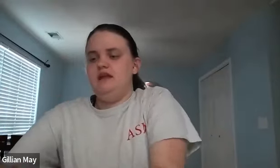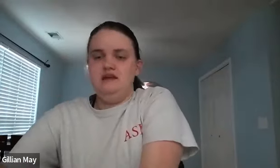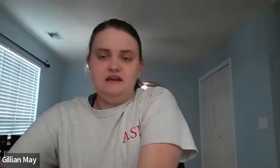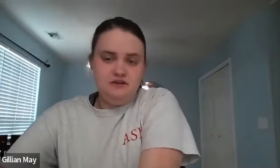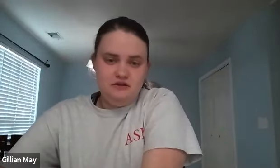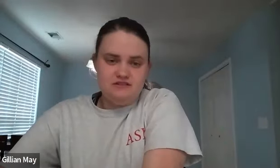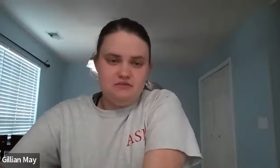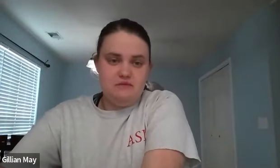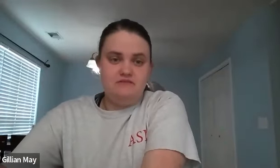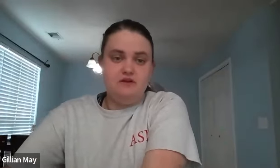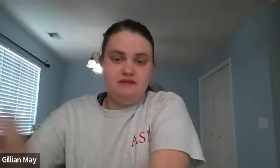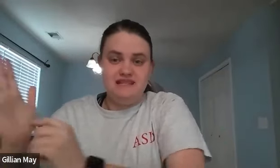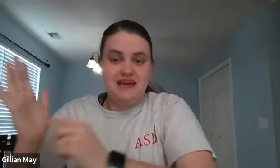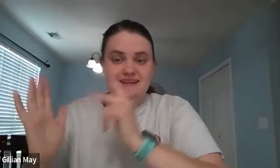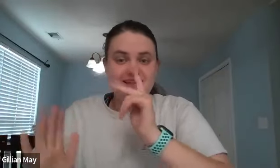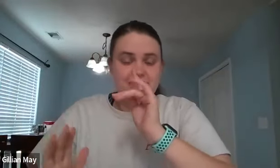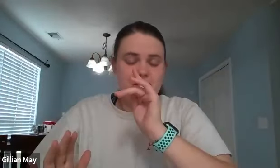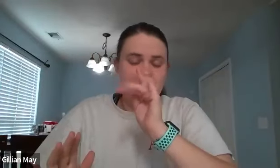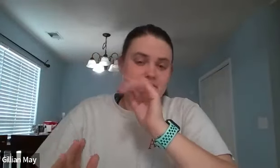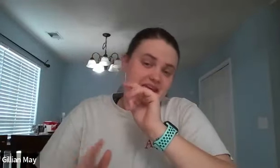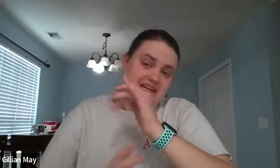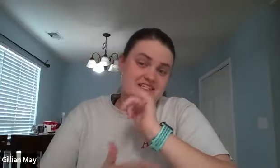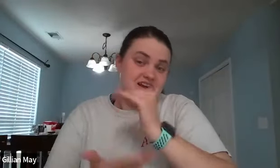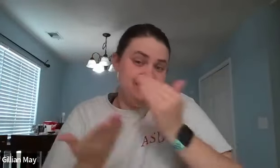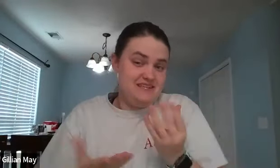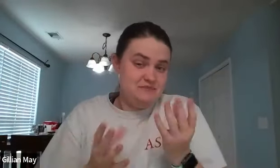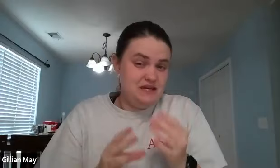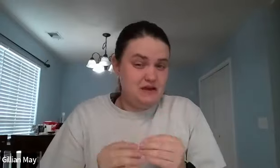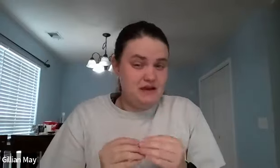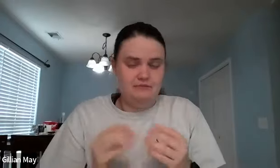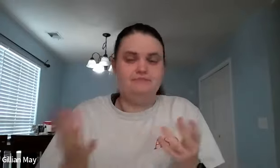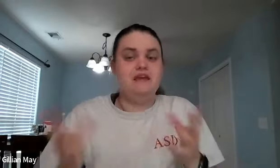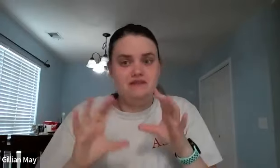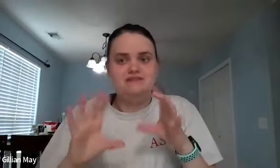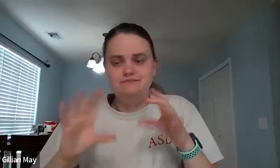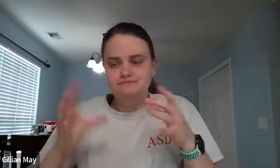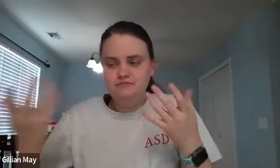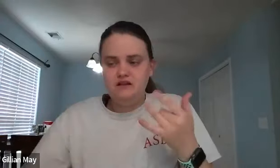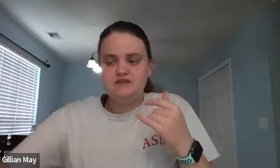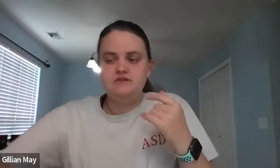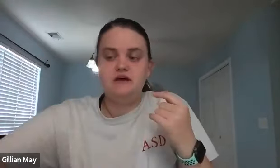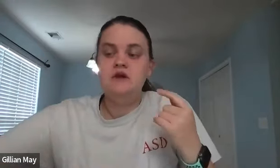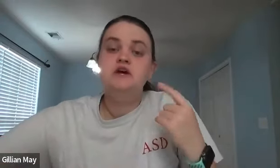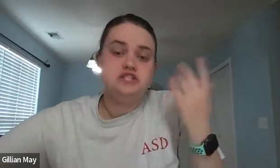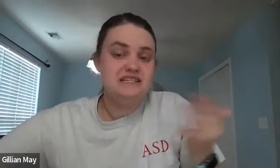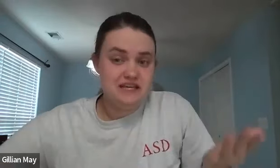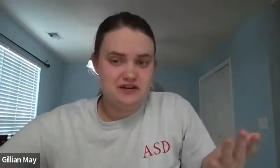And I know you also probably have noticed that Katie is not in this meeting or in this class right now. She's